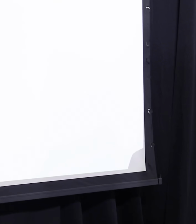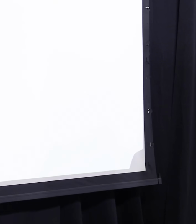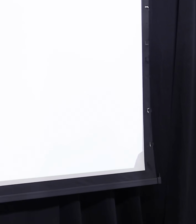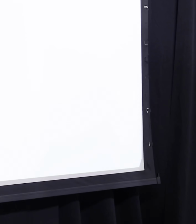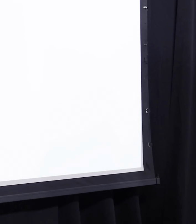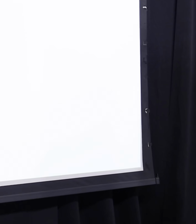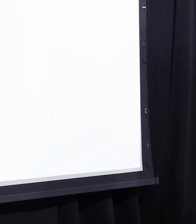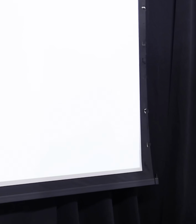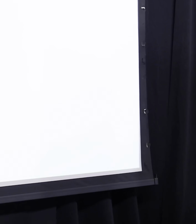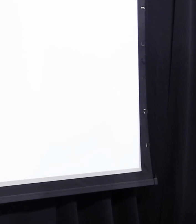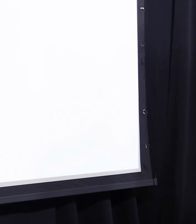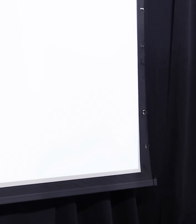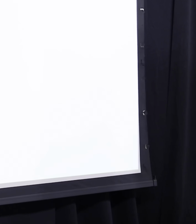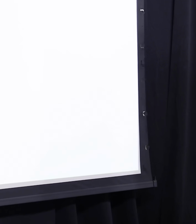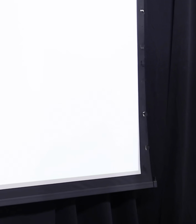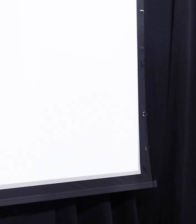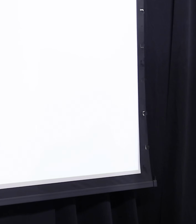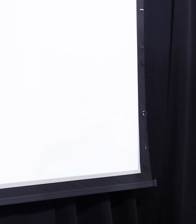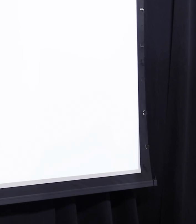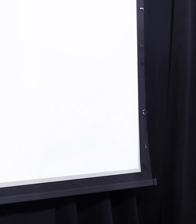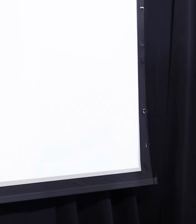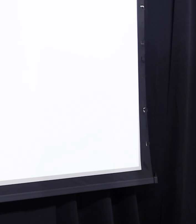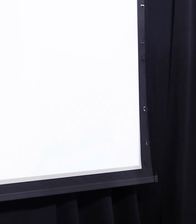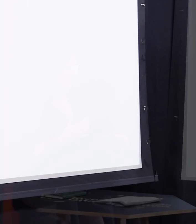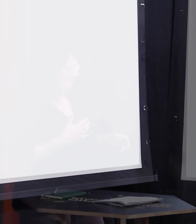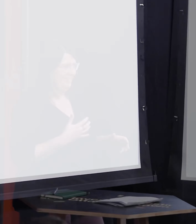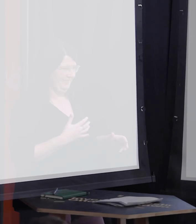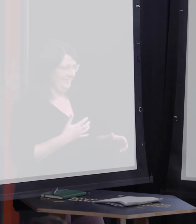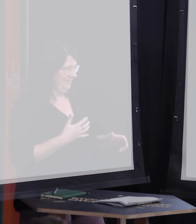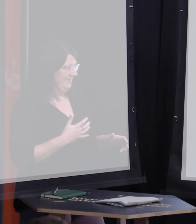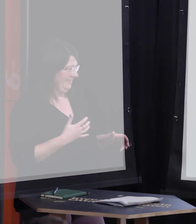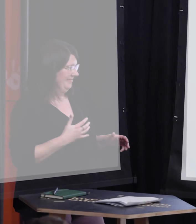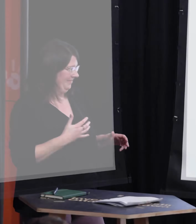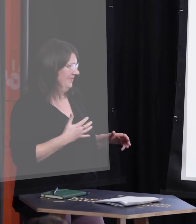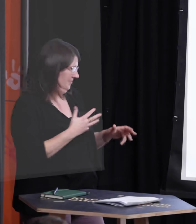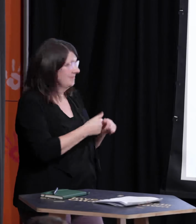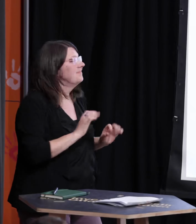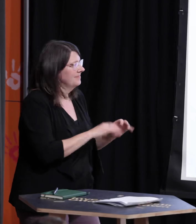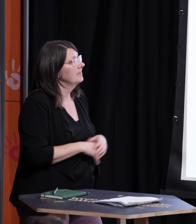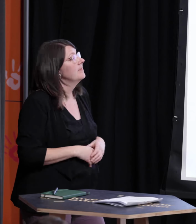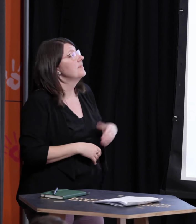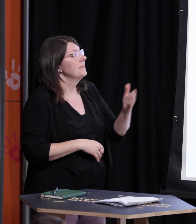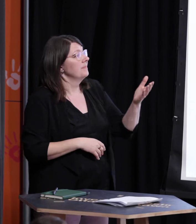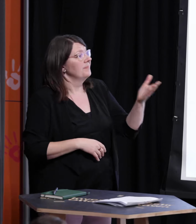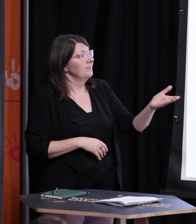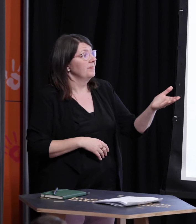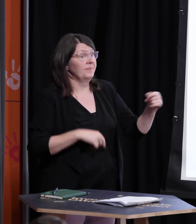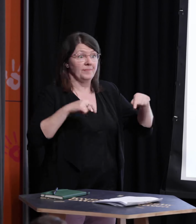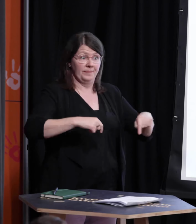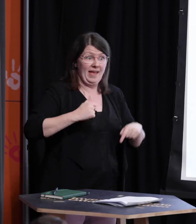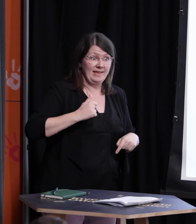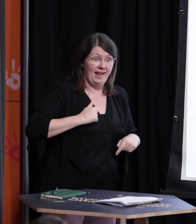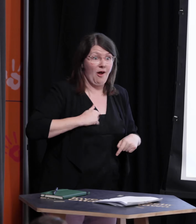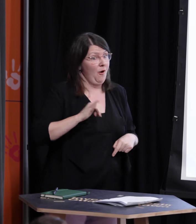And so it does create a sense of community and understanding towards one another. And in Canada, we also have